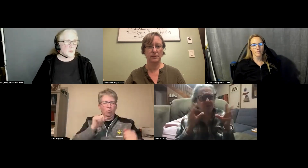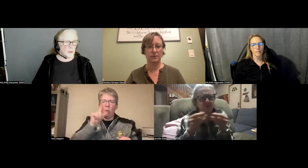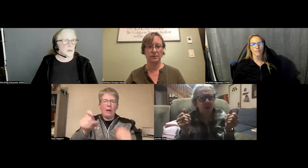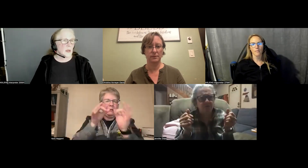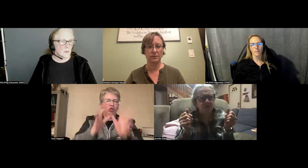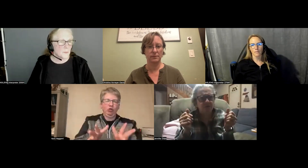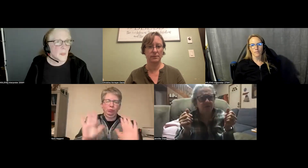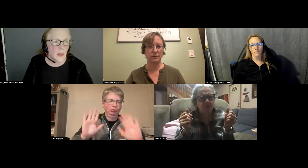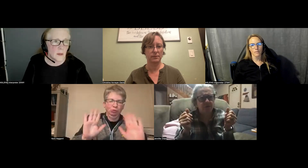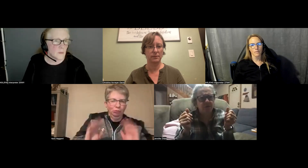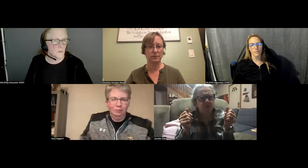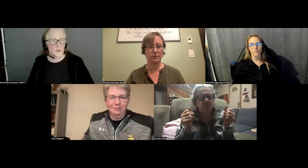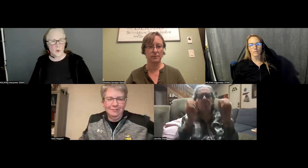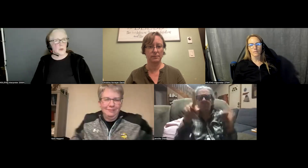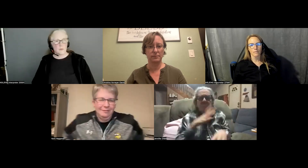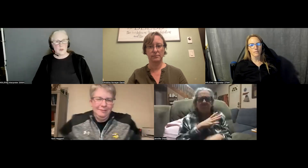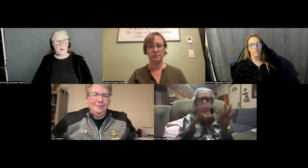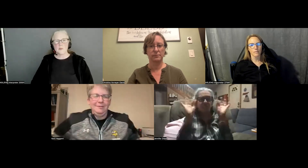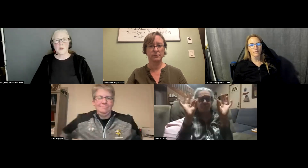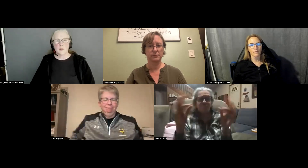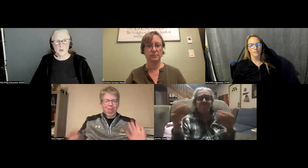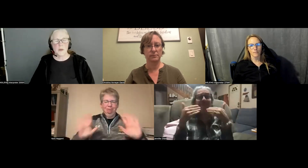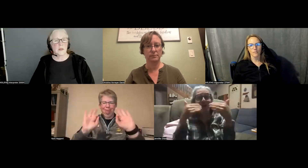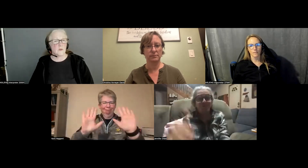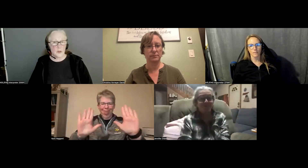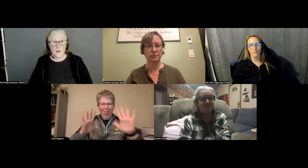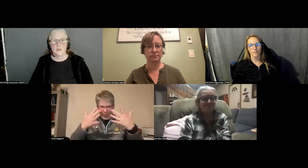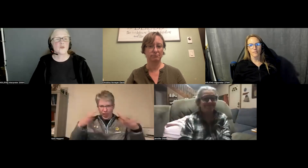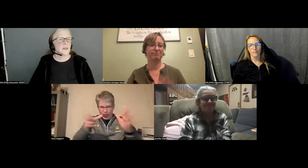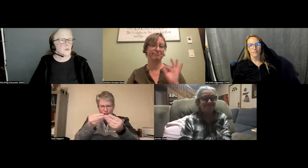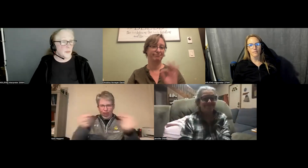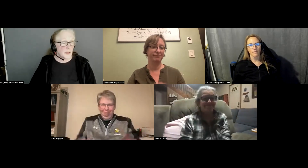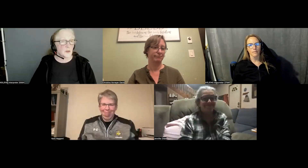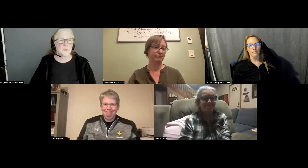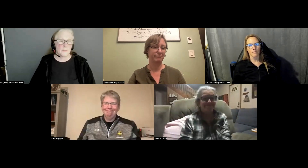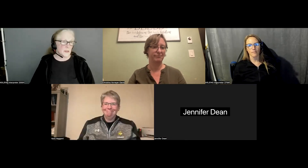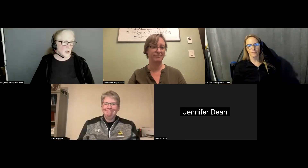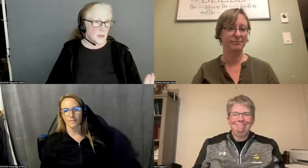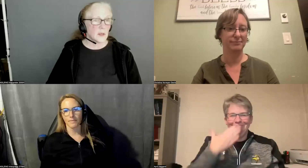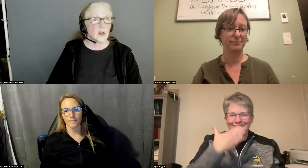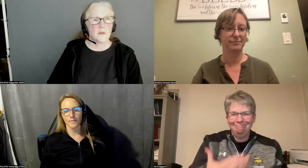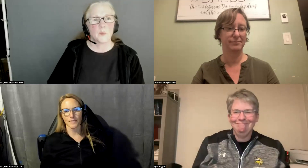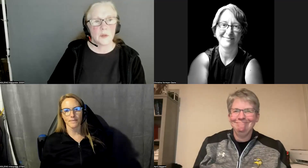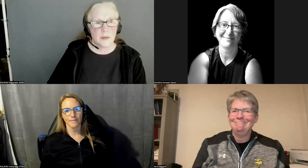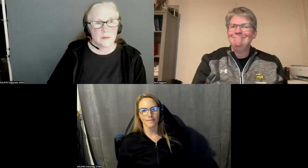solved, April is saying. Yeah, so we don't have to be concerned about that. And Jennifer adds, great, well, thank you. Yeah, it's all taken care of, April